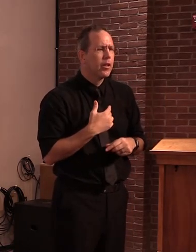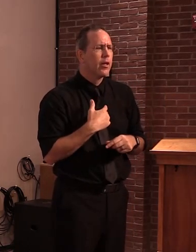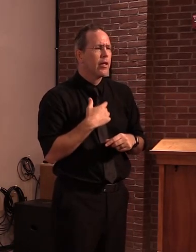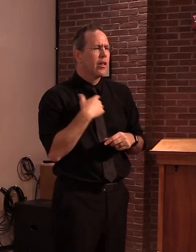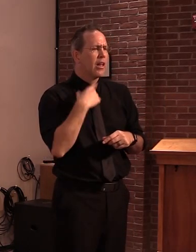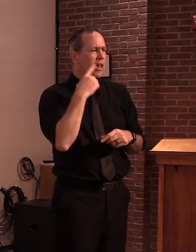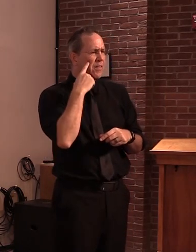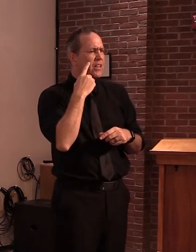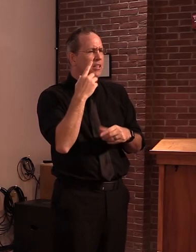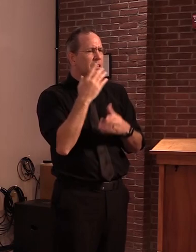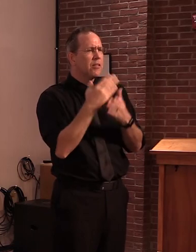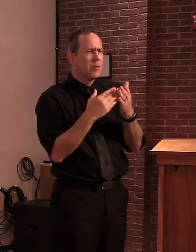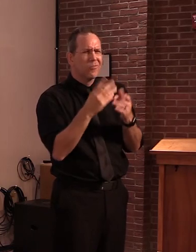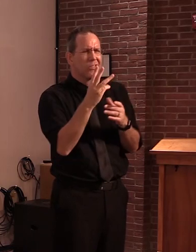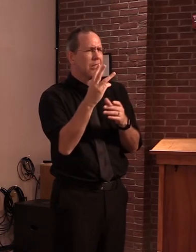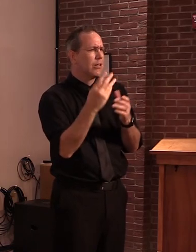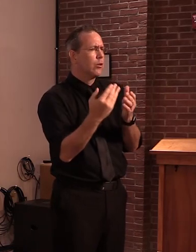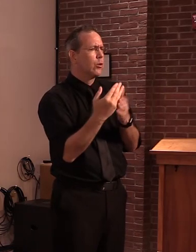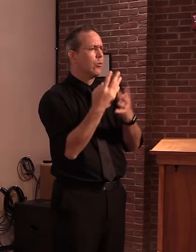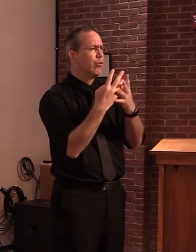but I'll get back to you on that.